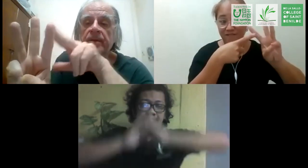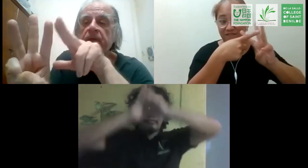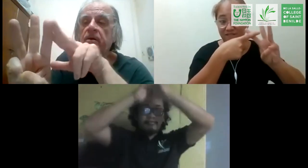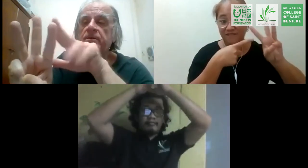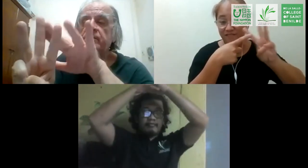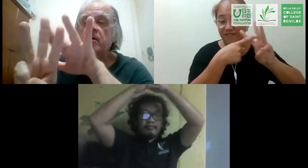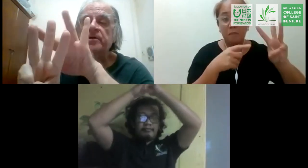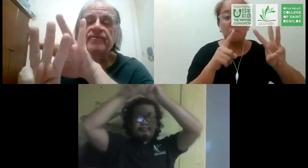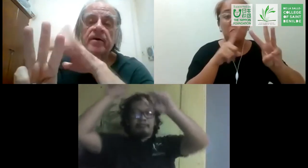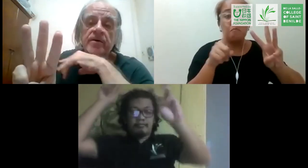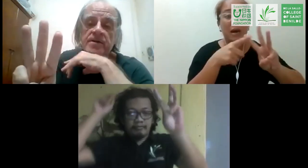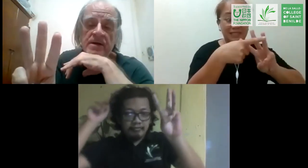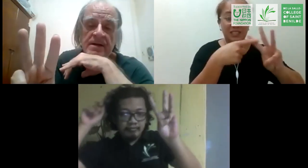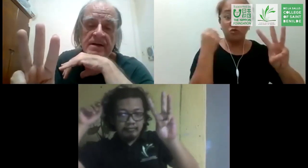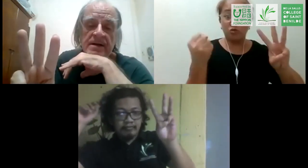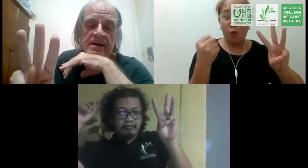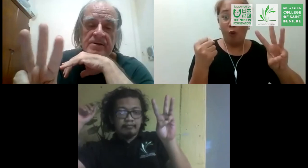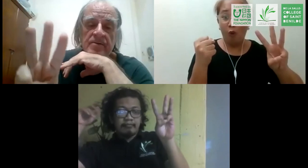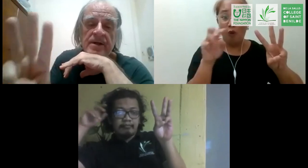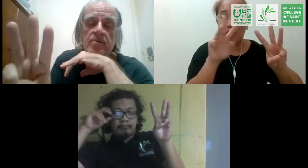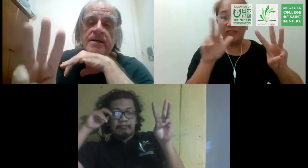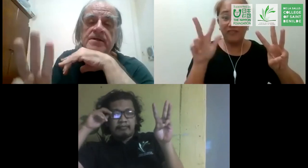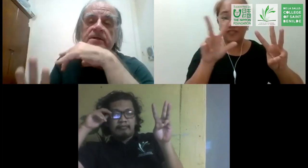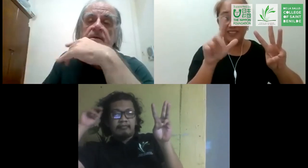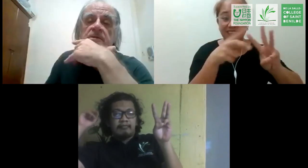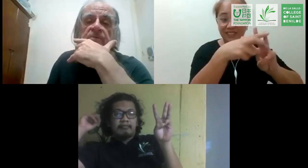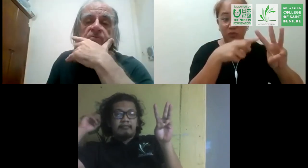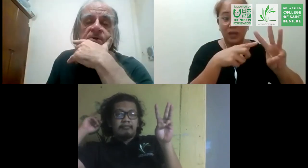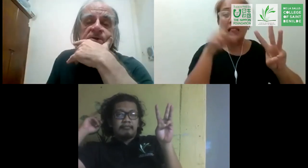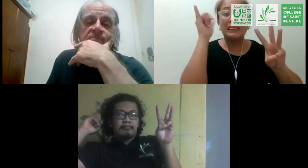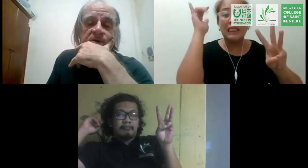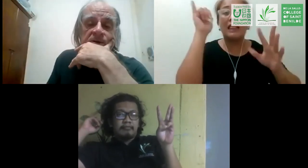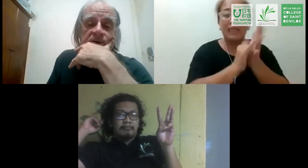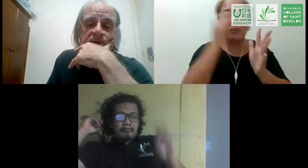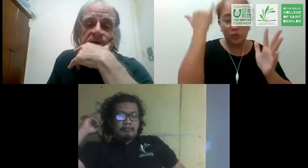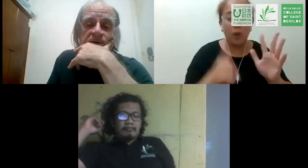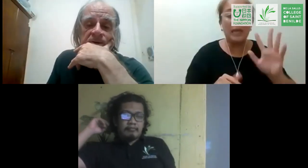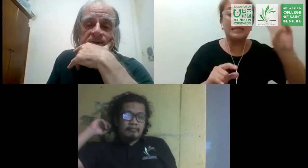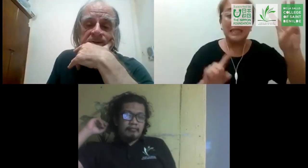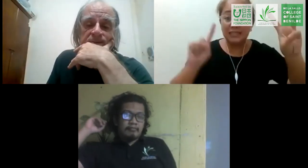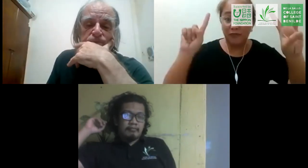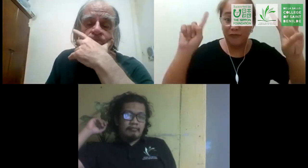Okay, but they are the strongest fingers. So that's why 6 goes before 7.